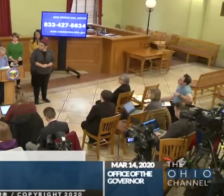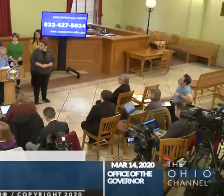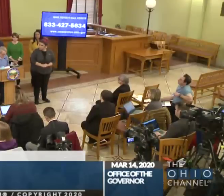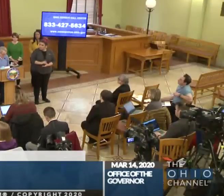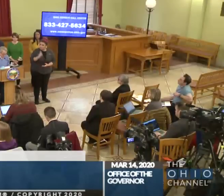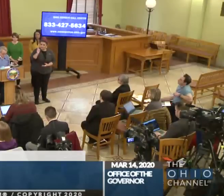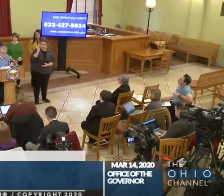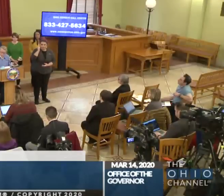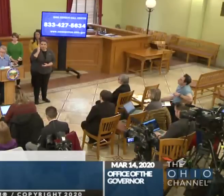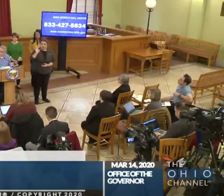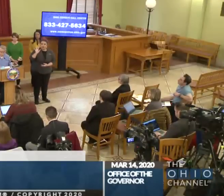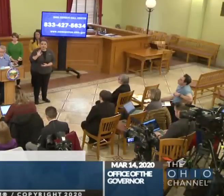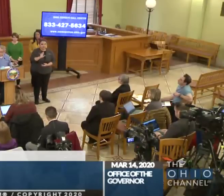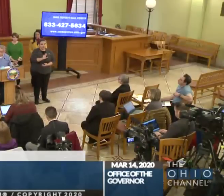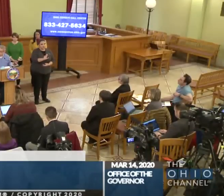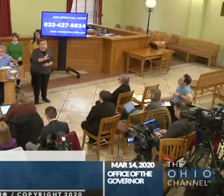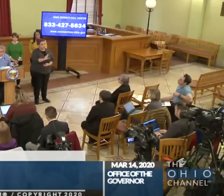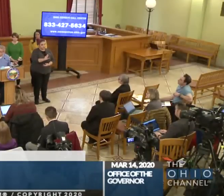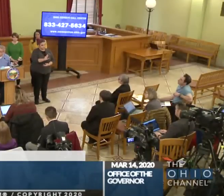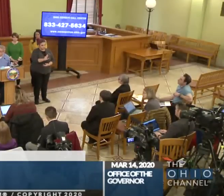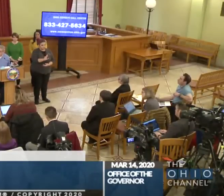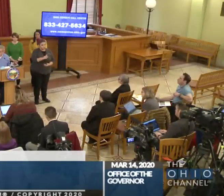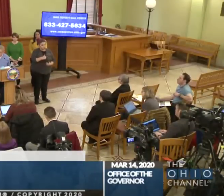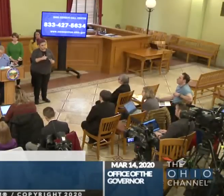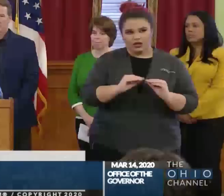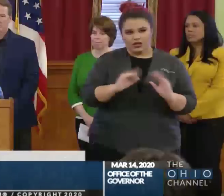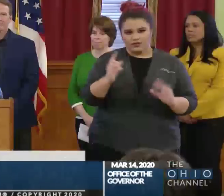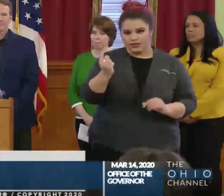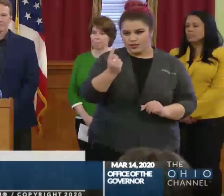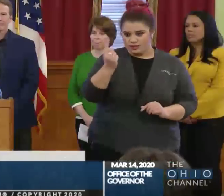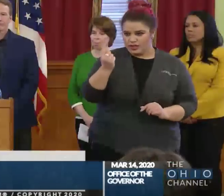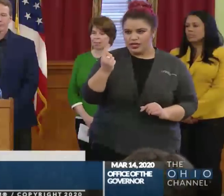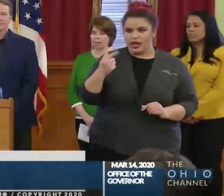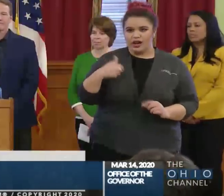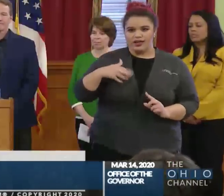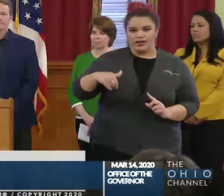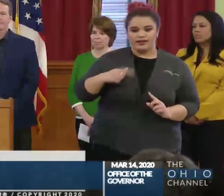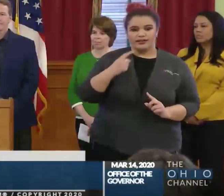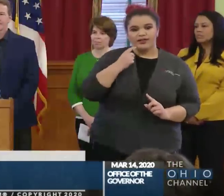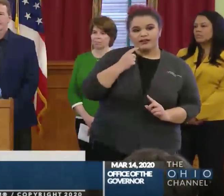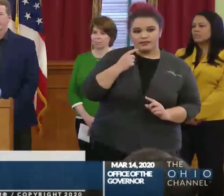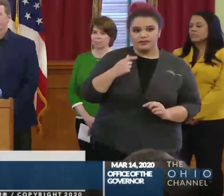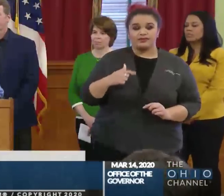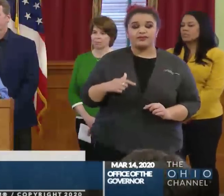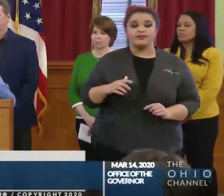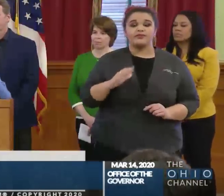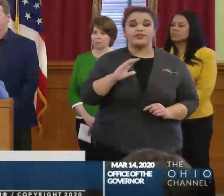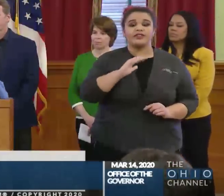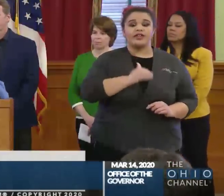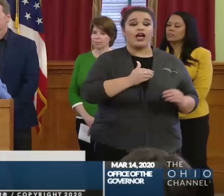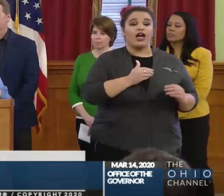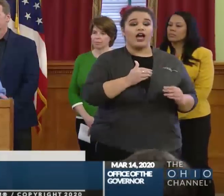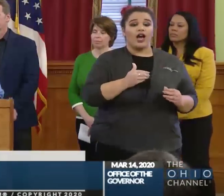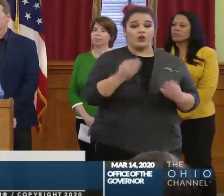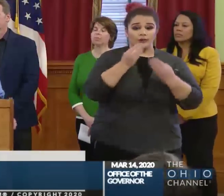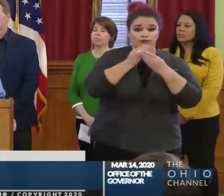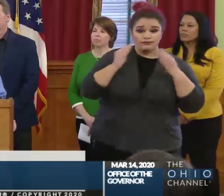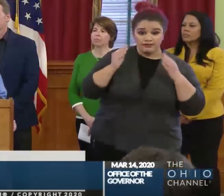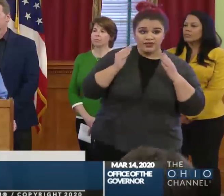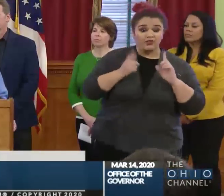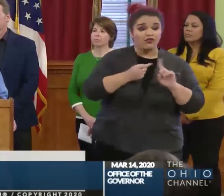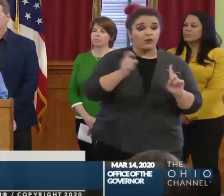Governor, We did, just to clarify one thing, I don't think I said this, we have received our shipment from the National Strategic